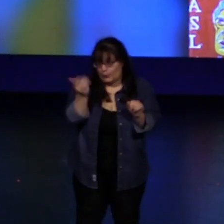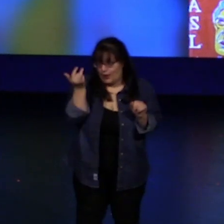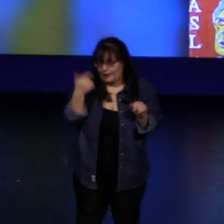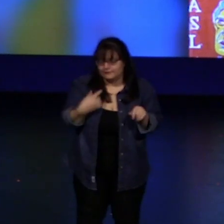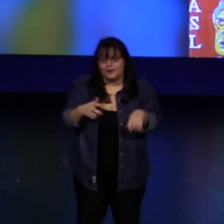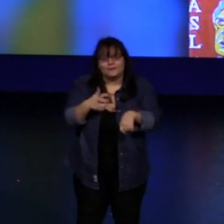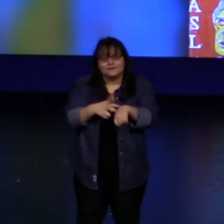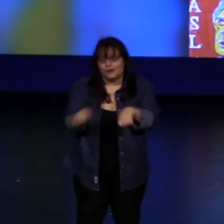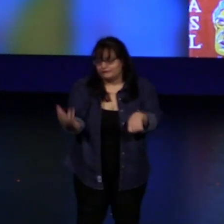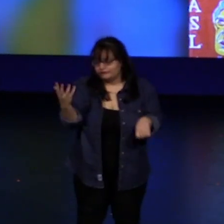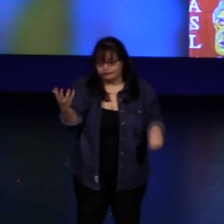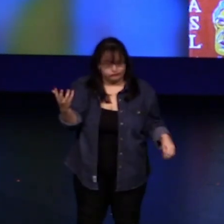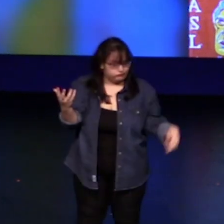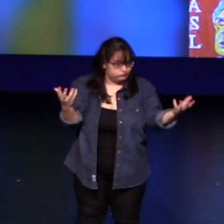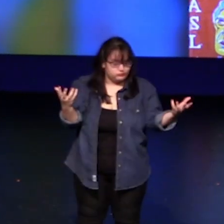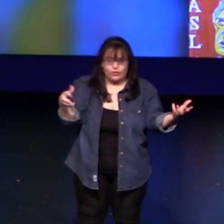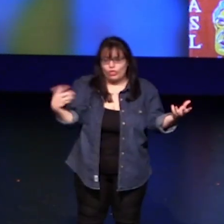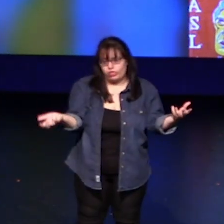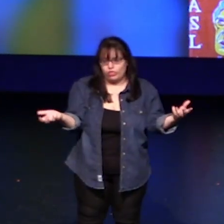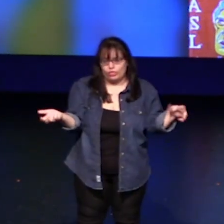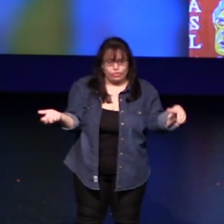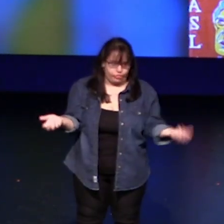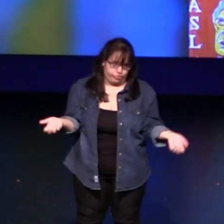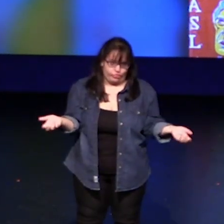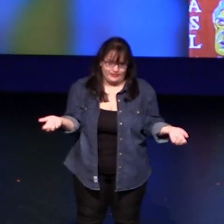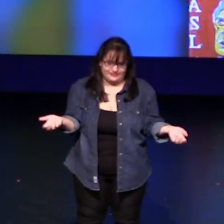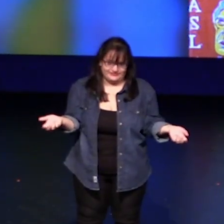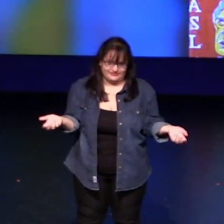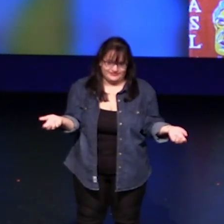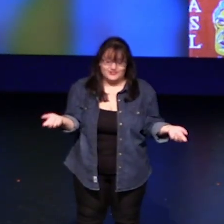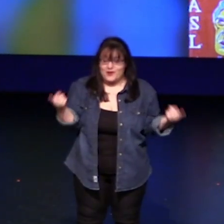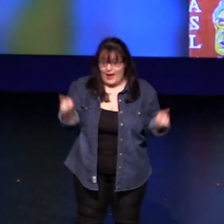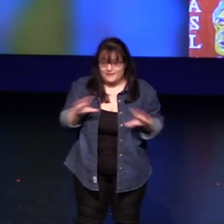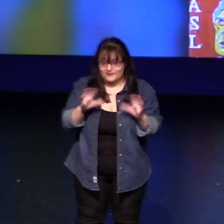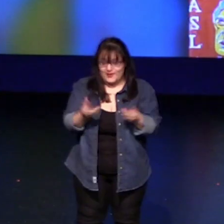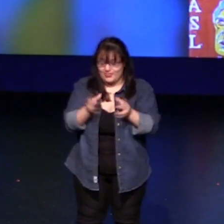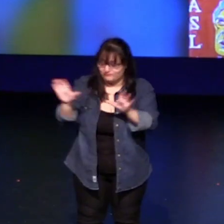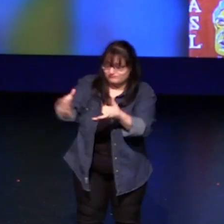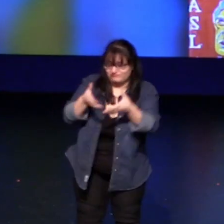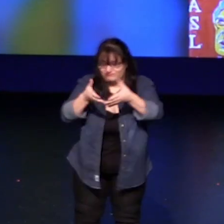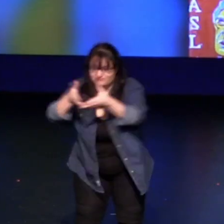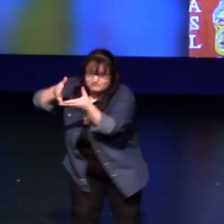now. All the potato crops were dying, and they were hungry. So they